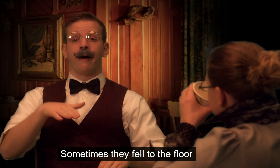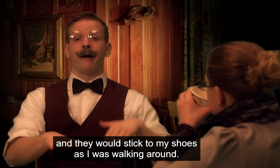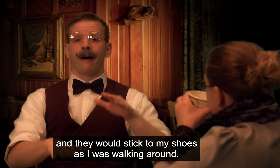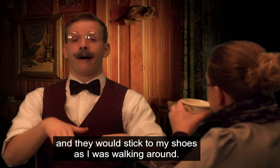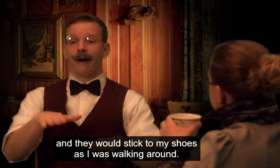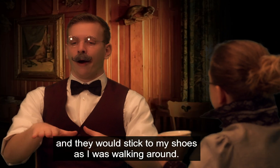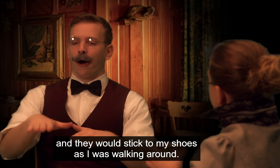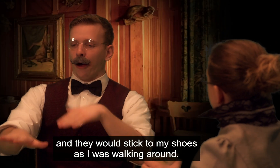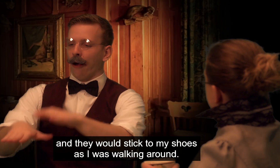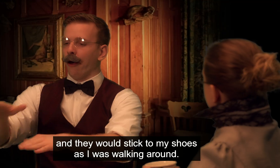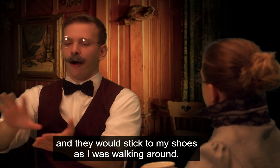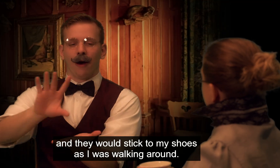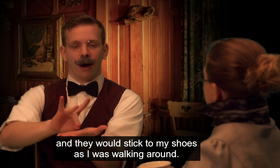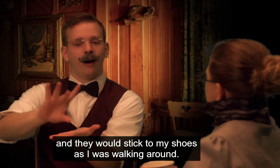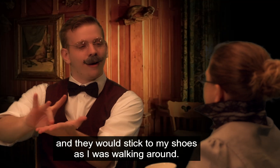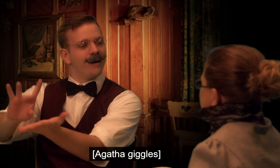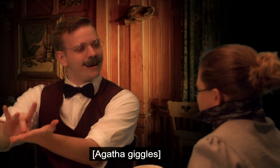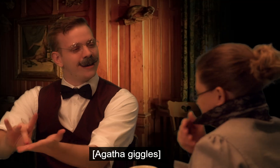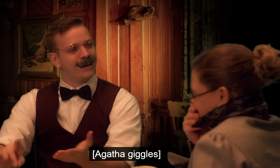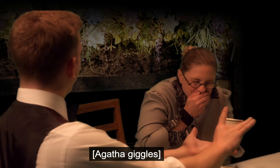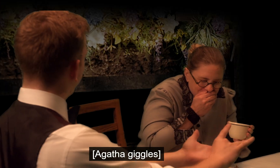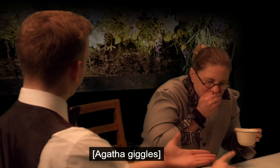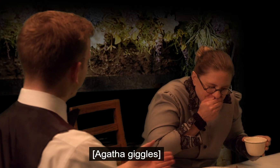and they would stick to my shoes as I was walking around.